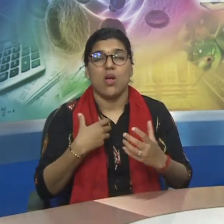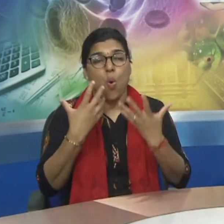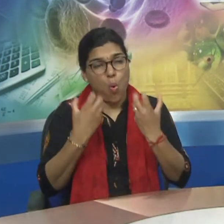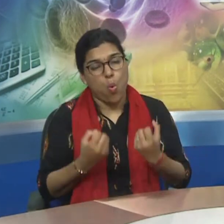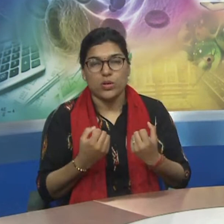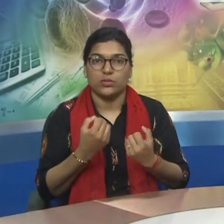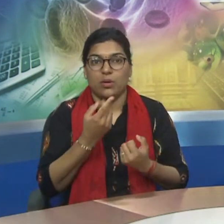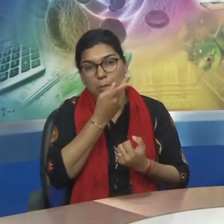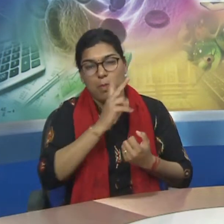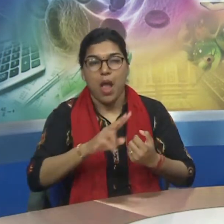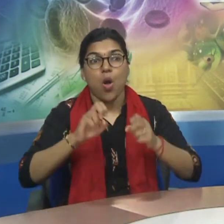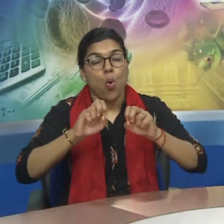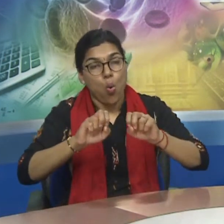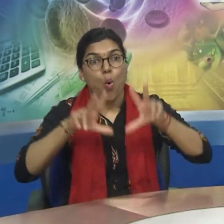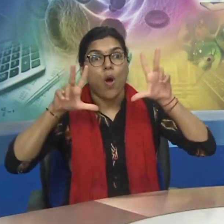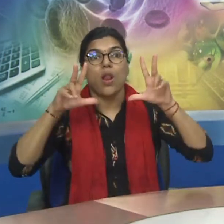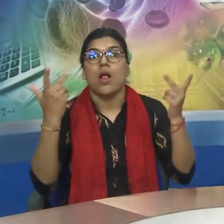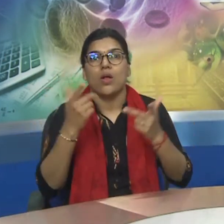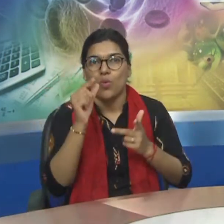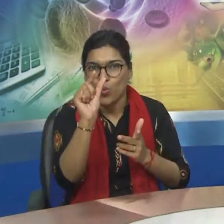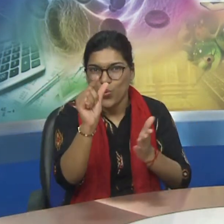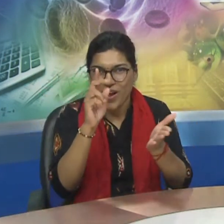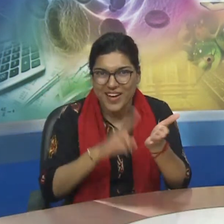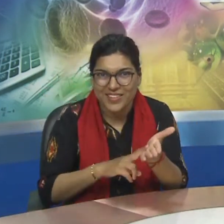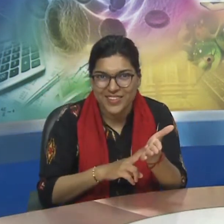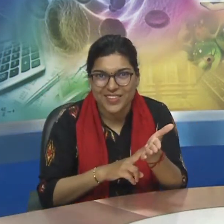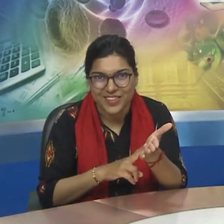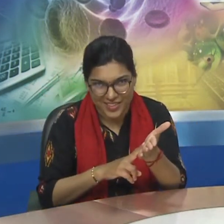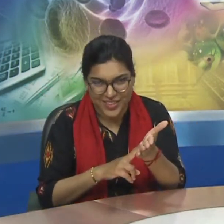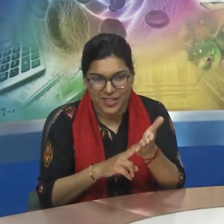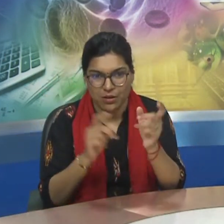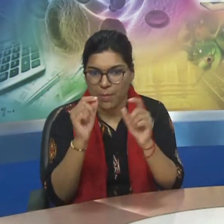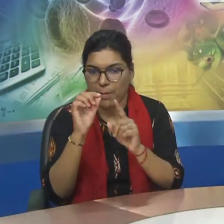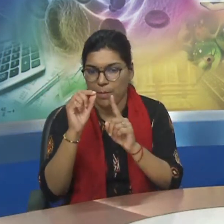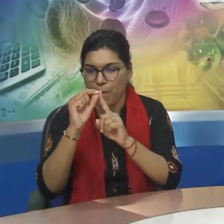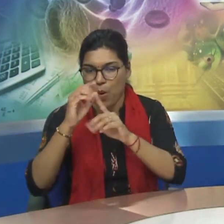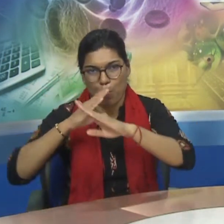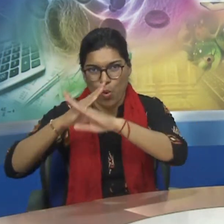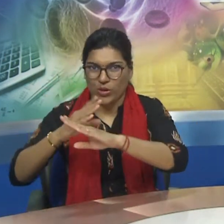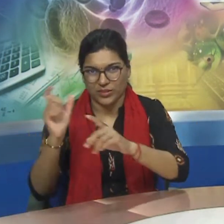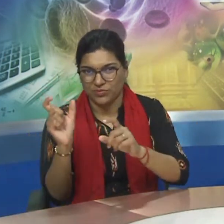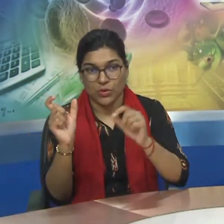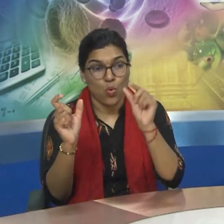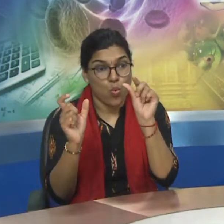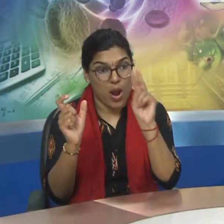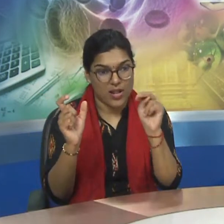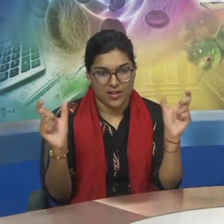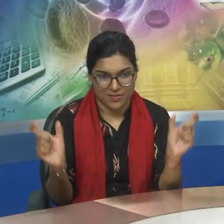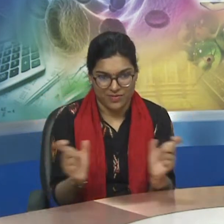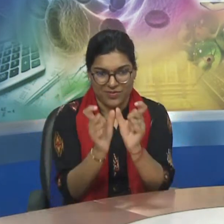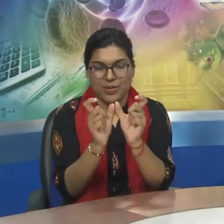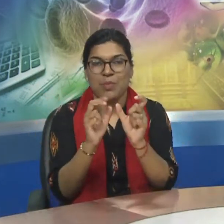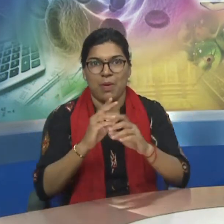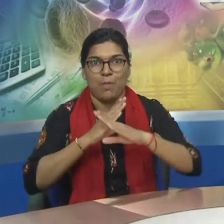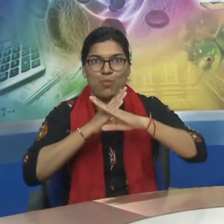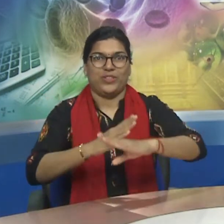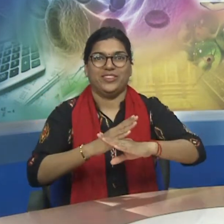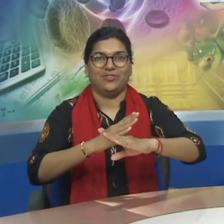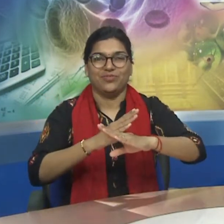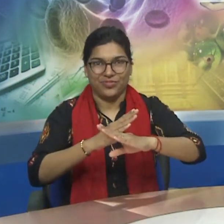Now you have protected your content. Now how to unlock that content back so that you can easily